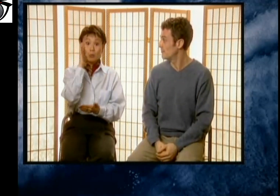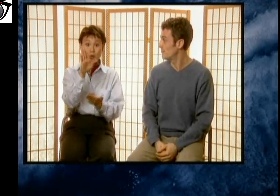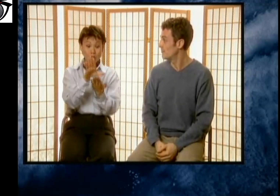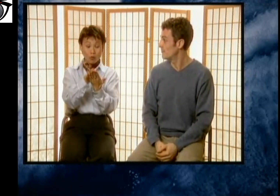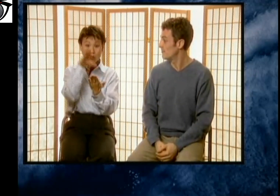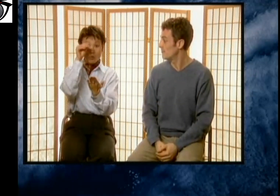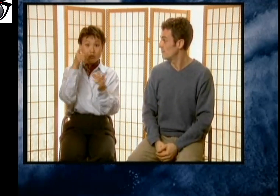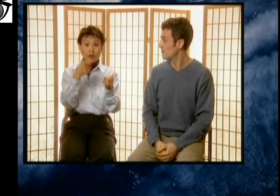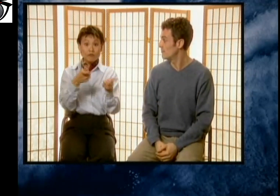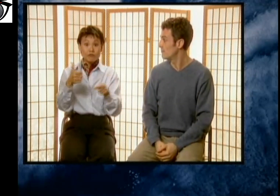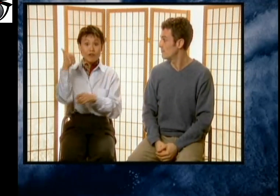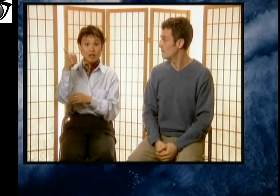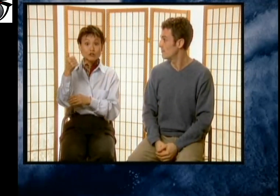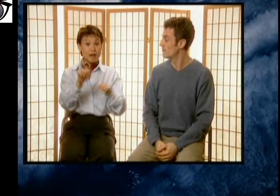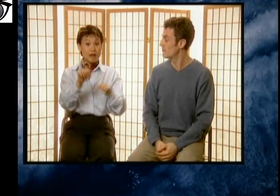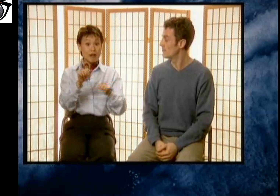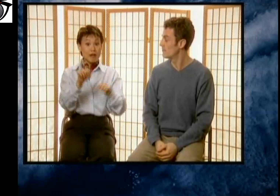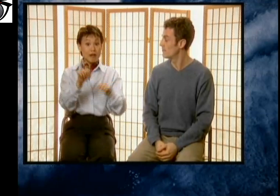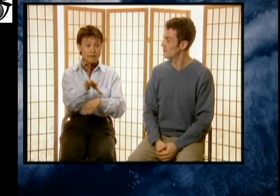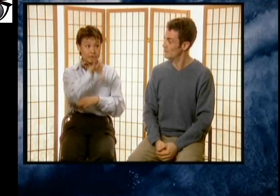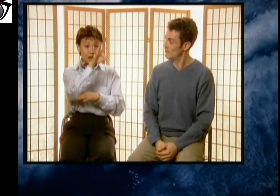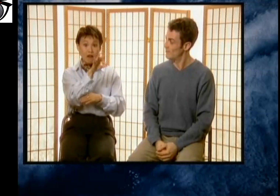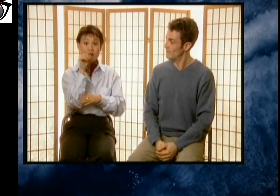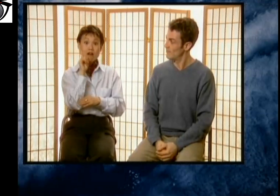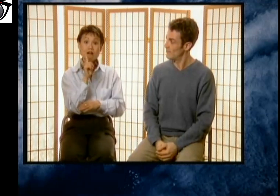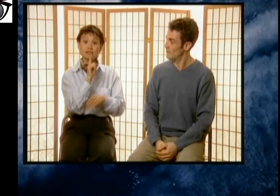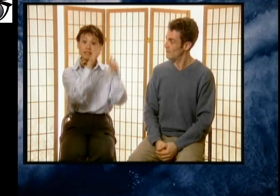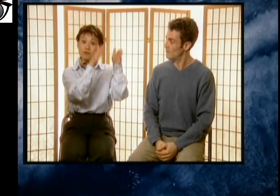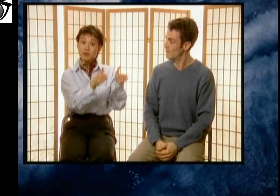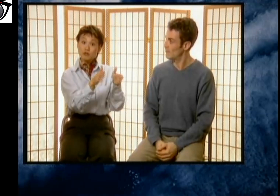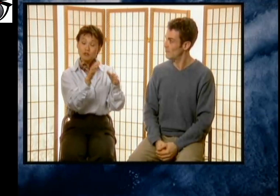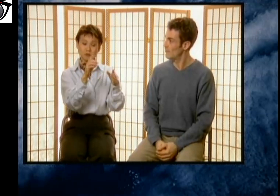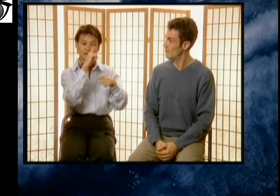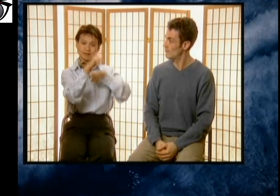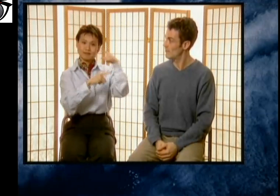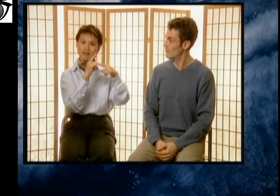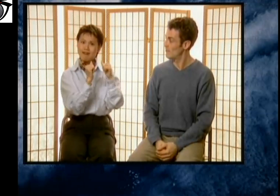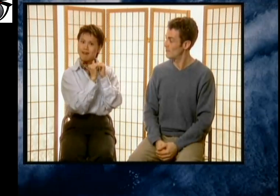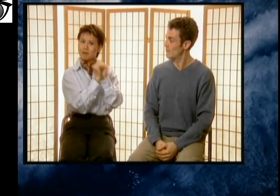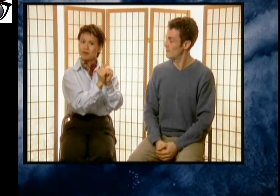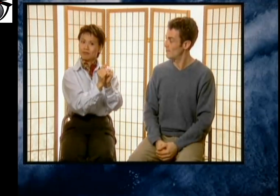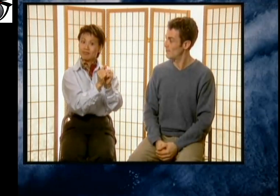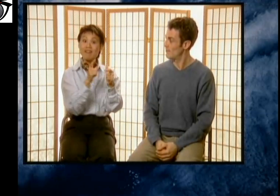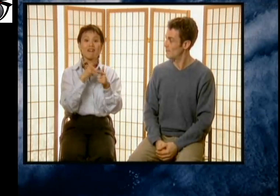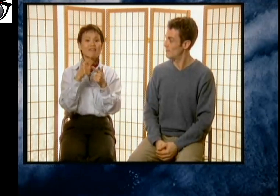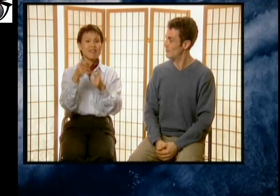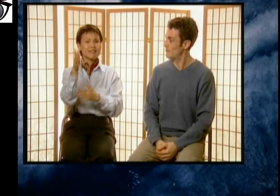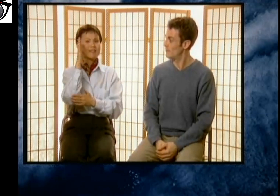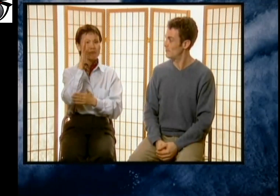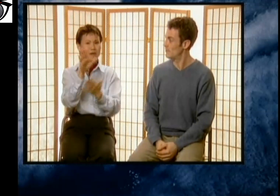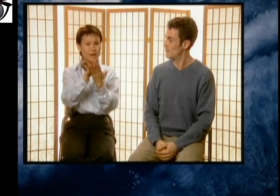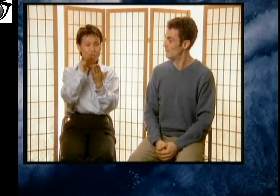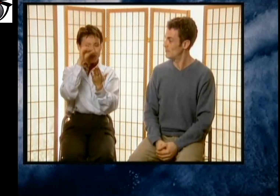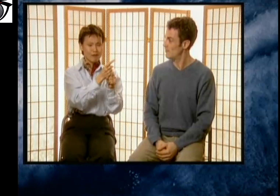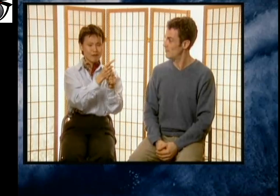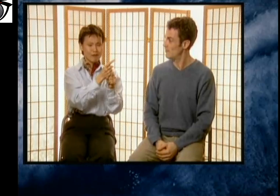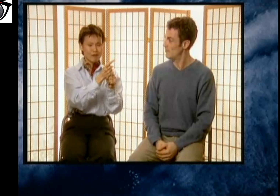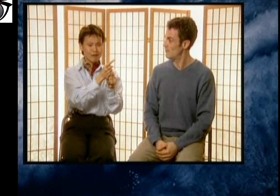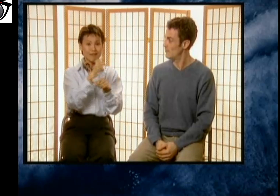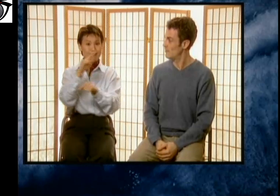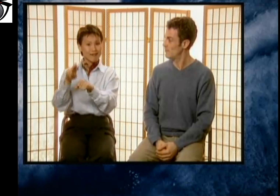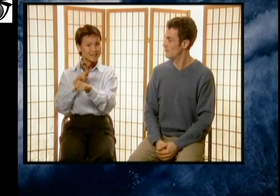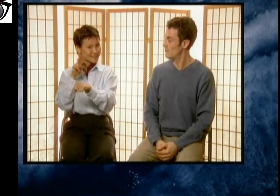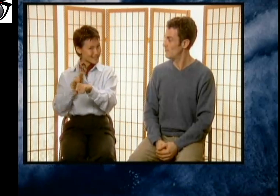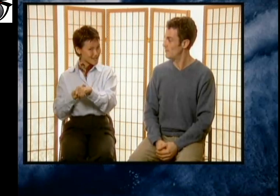Best of all, you will learn faster if you can find a deaf person to sign with. Then you will